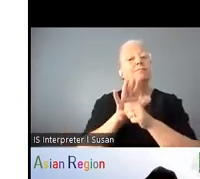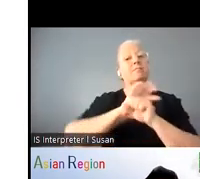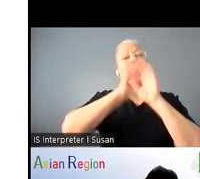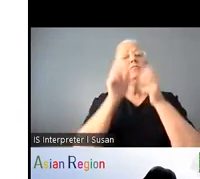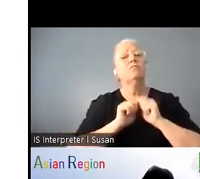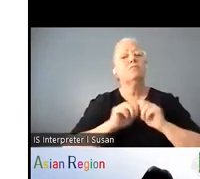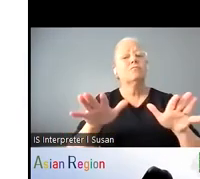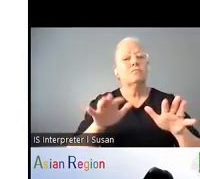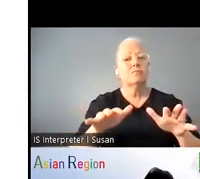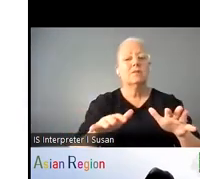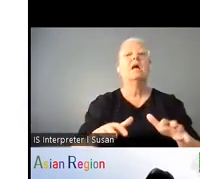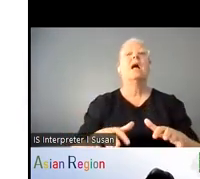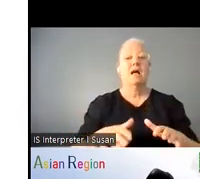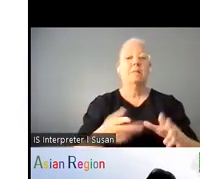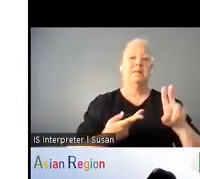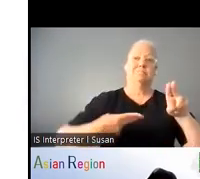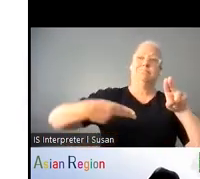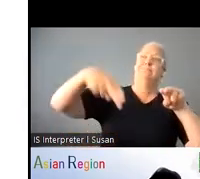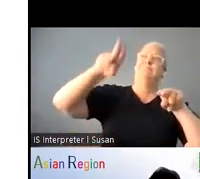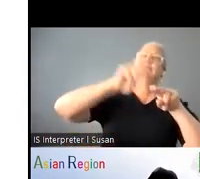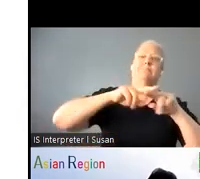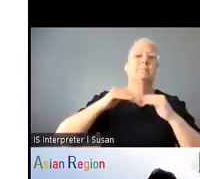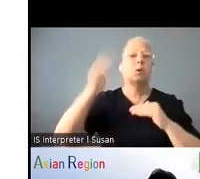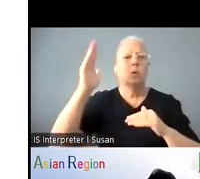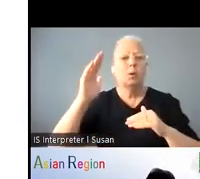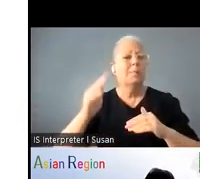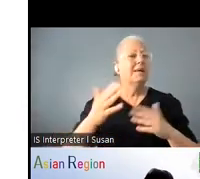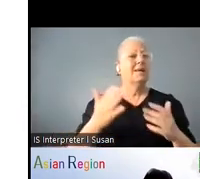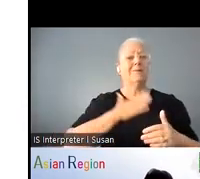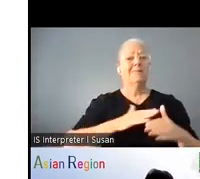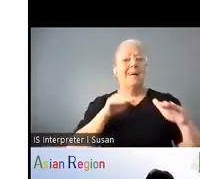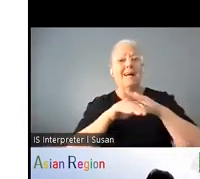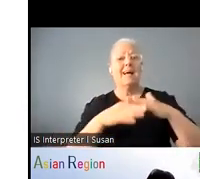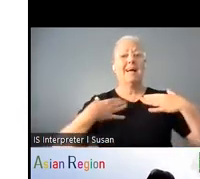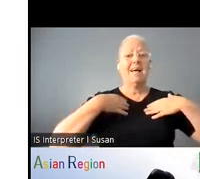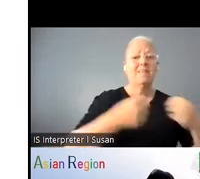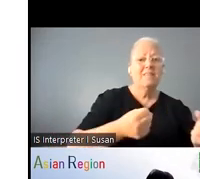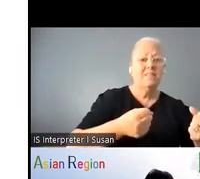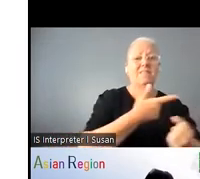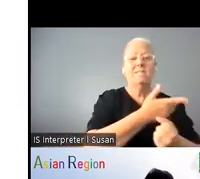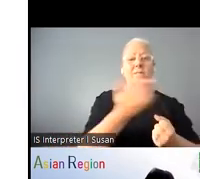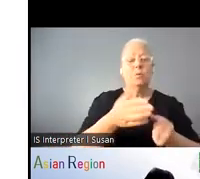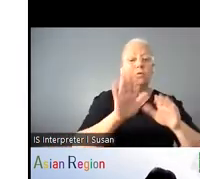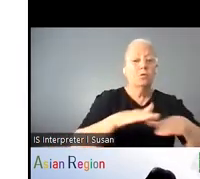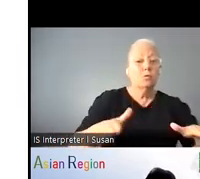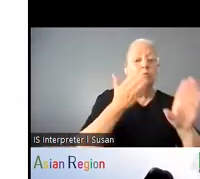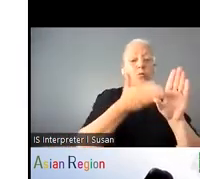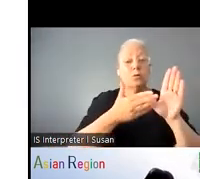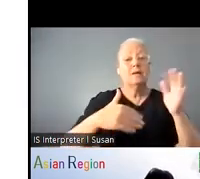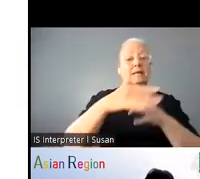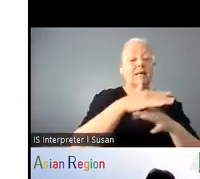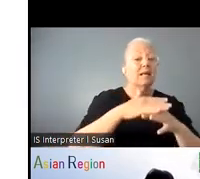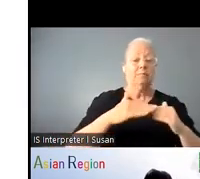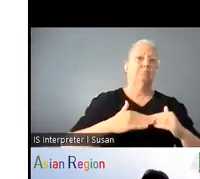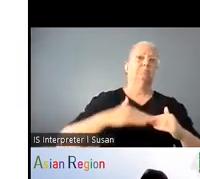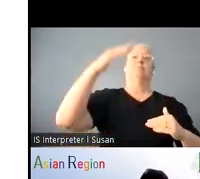further compounded. The lack of access to healthcare for young person with psychosocial disability has been more exacerbated. Some of social